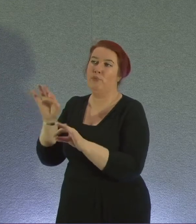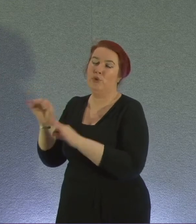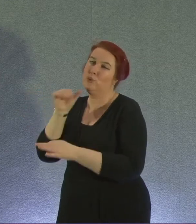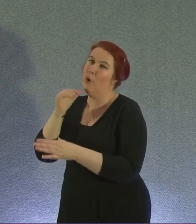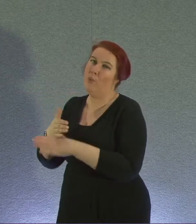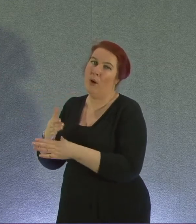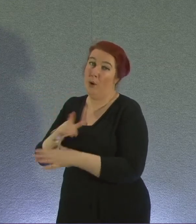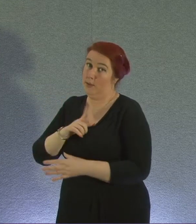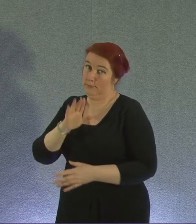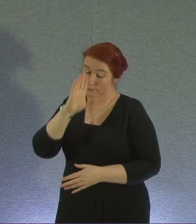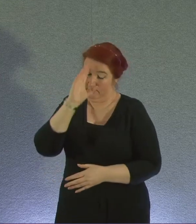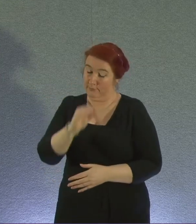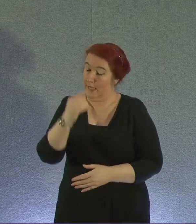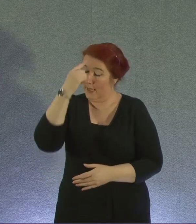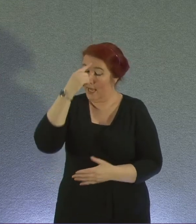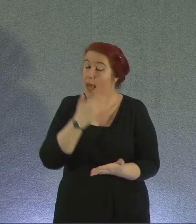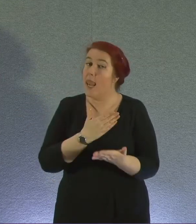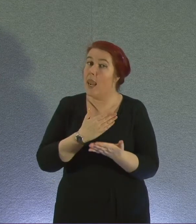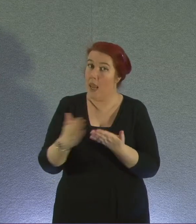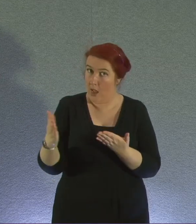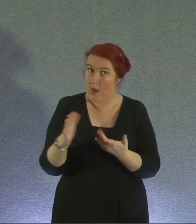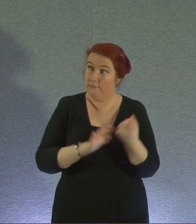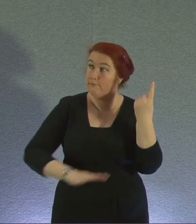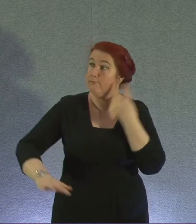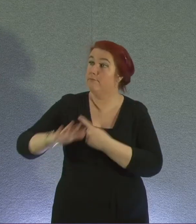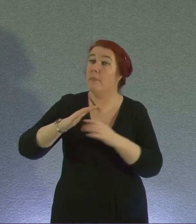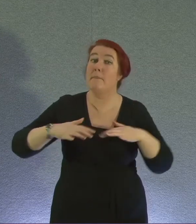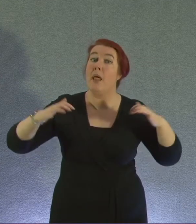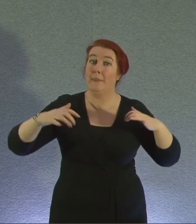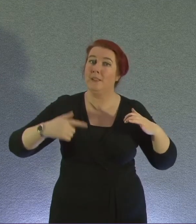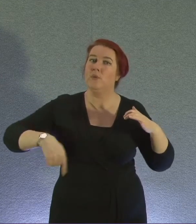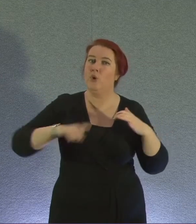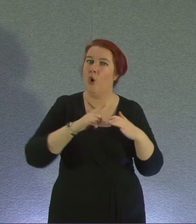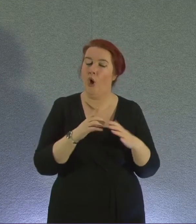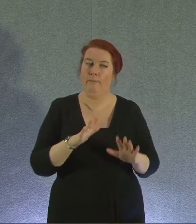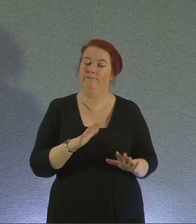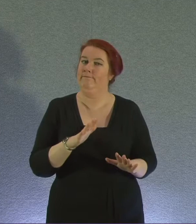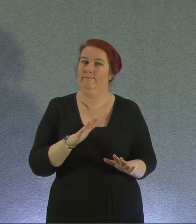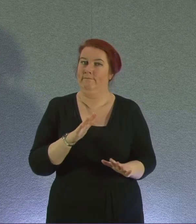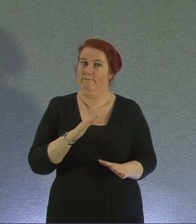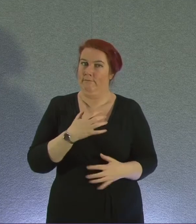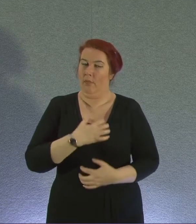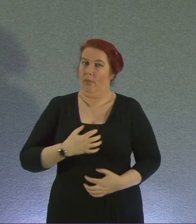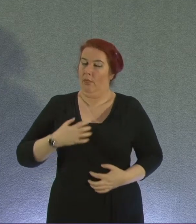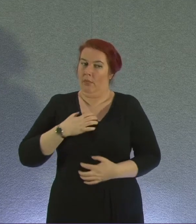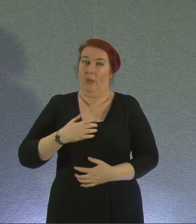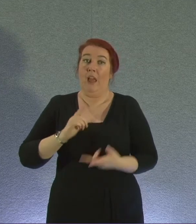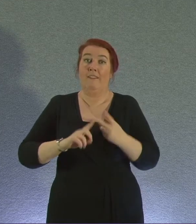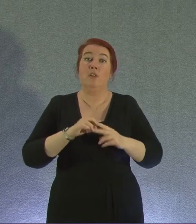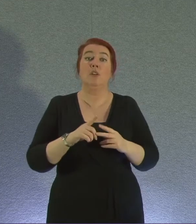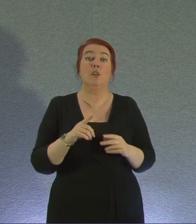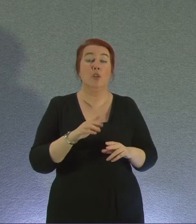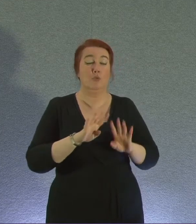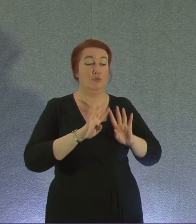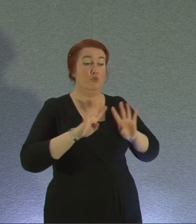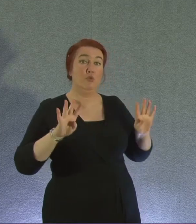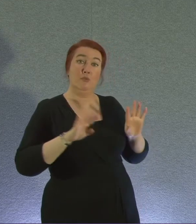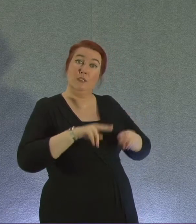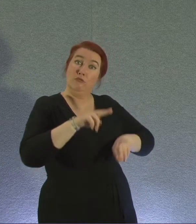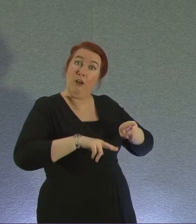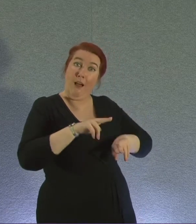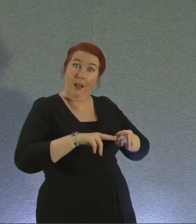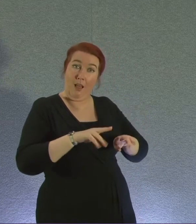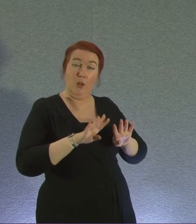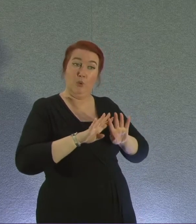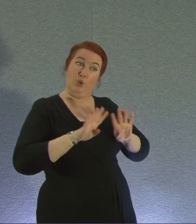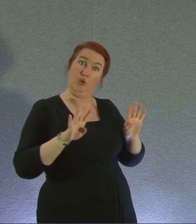it's clear that across the chamber there's a great deal of disquiet with the removal of jury trials, notwithstanding what the Lord President